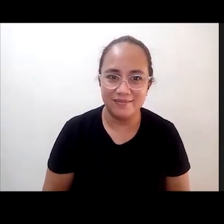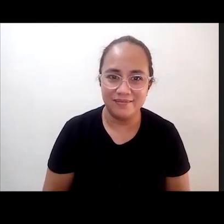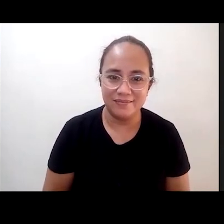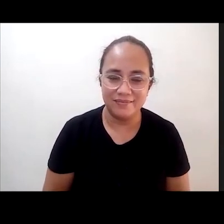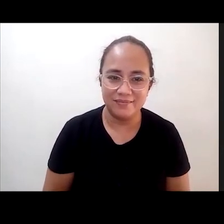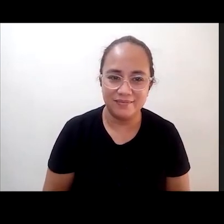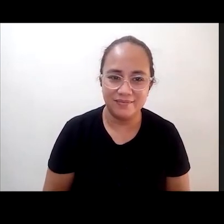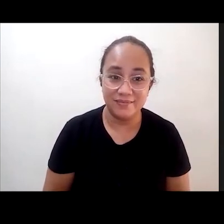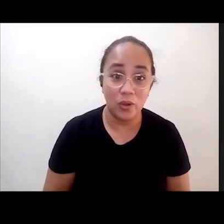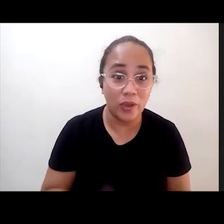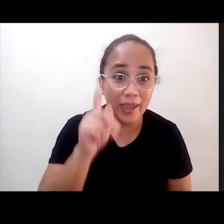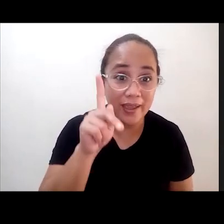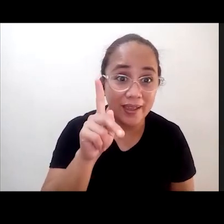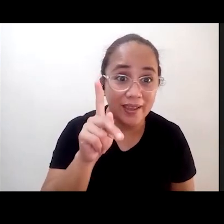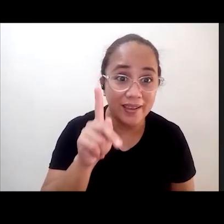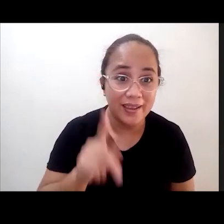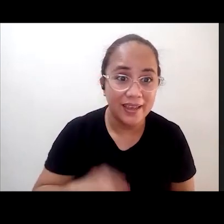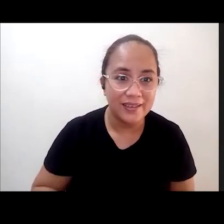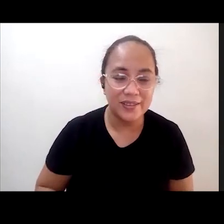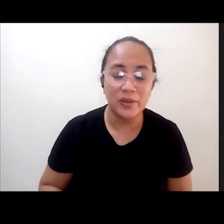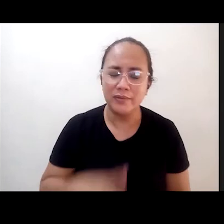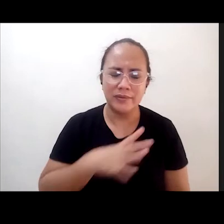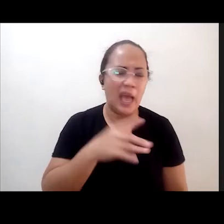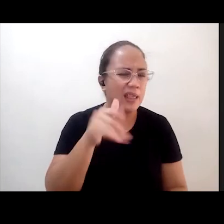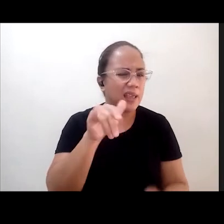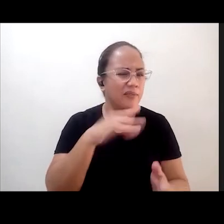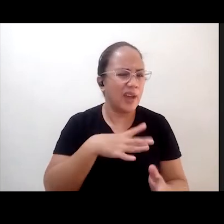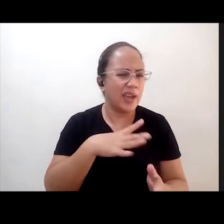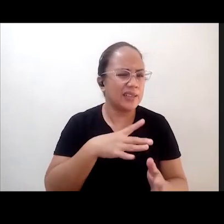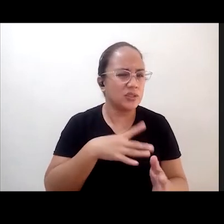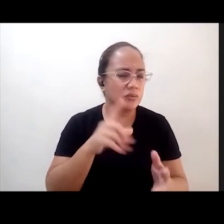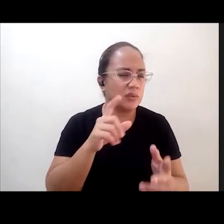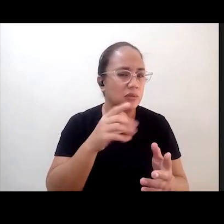Okay, so that's fine. I think it's good to make that change.